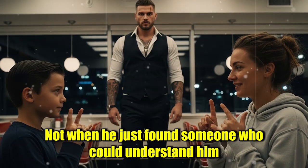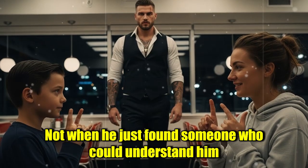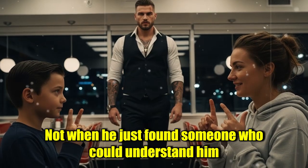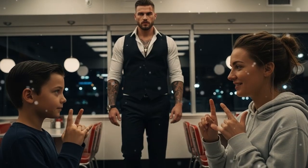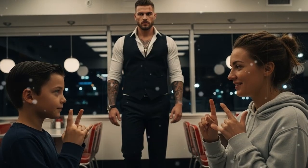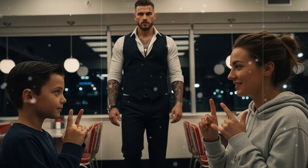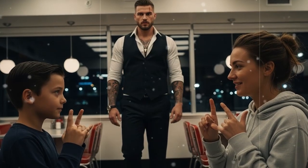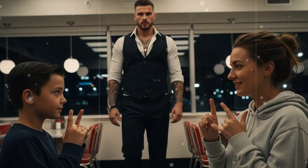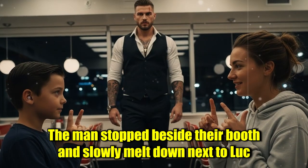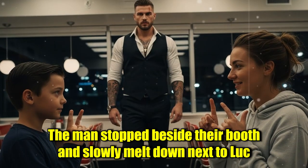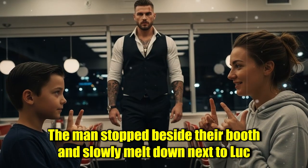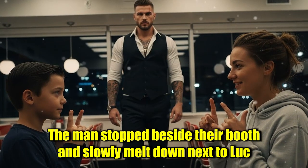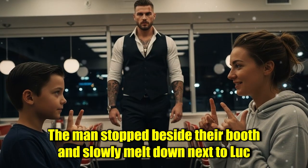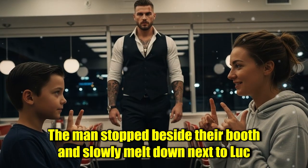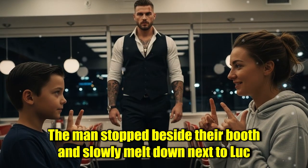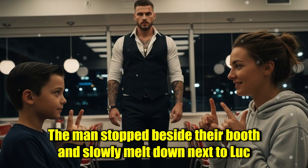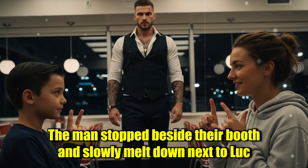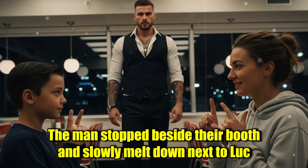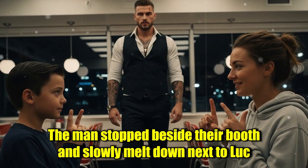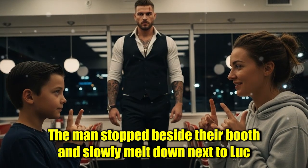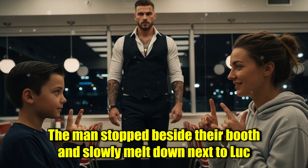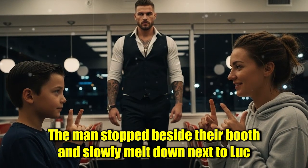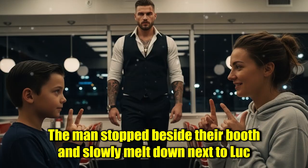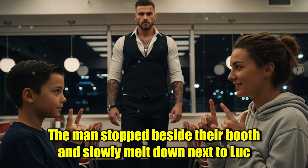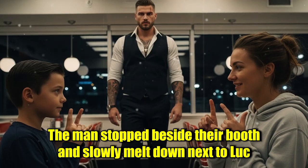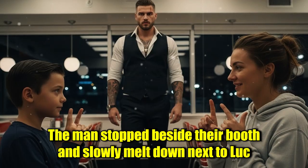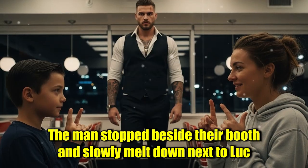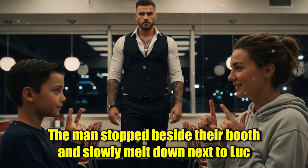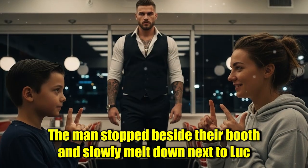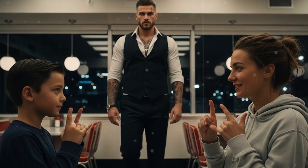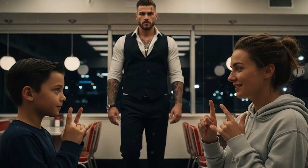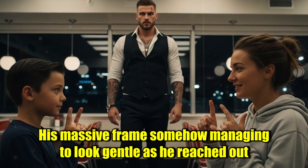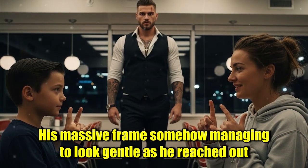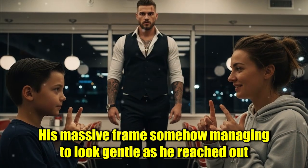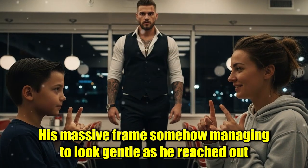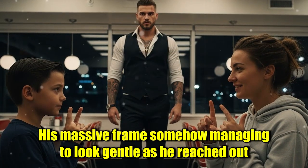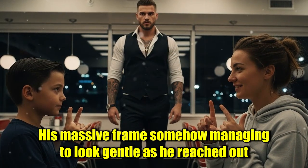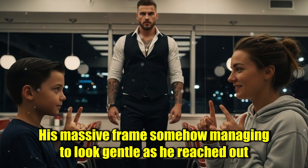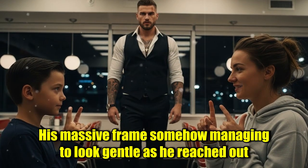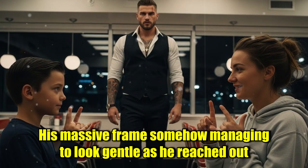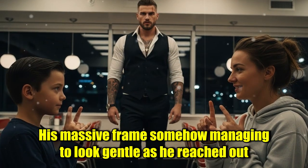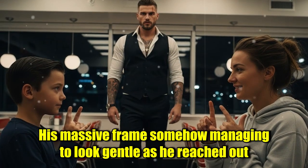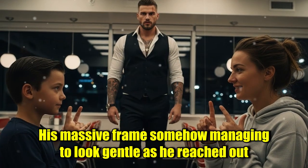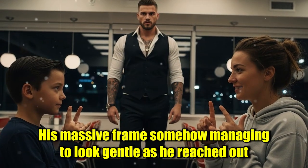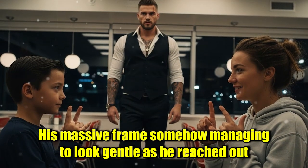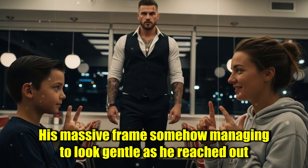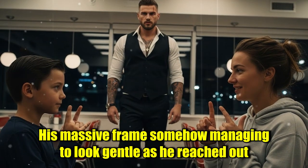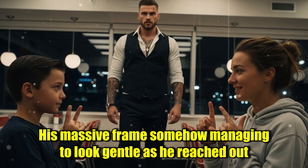understand him. The man stopped beside their booth and slowly knelt down next to Luca, his massive frame somehow managing to look